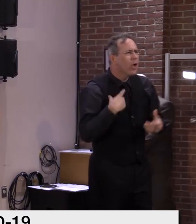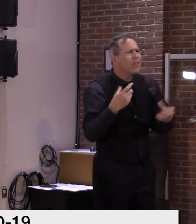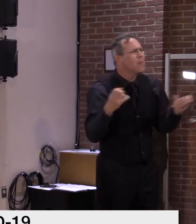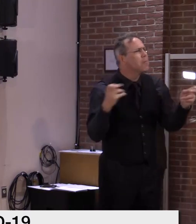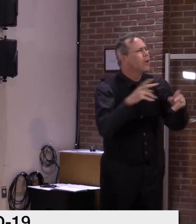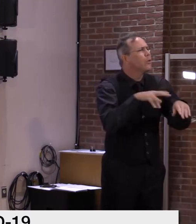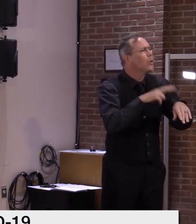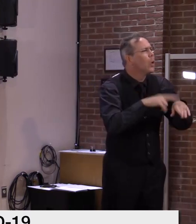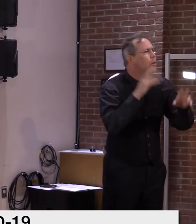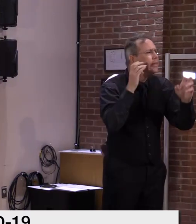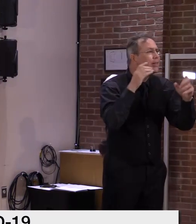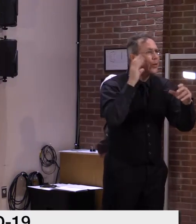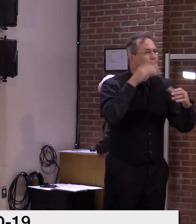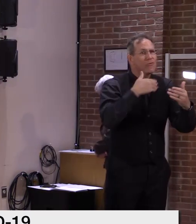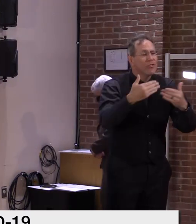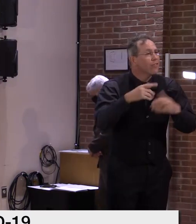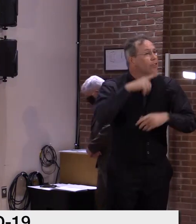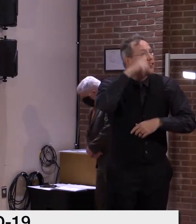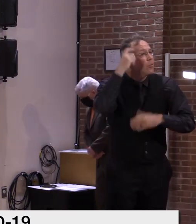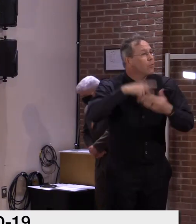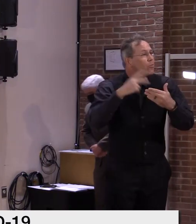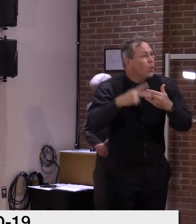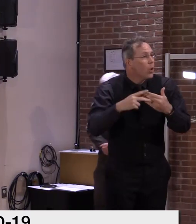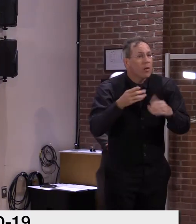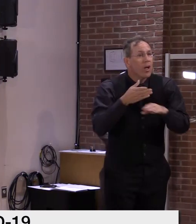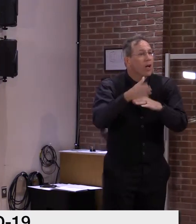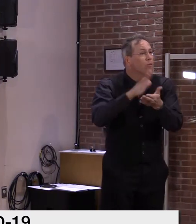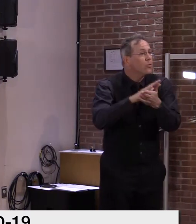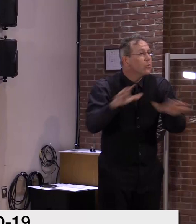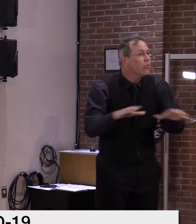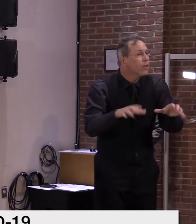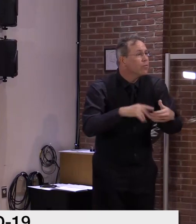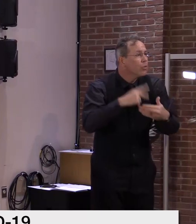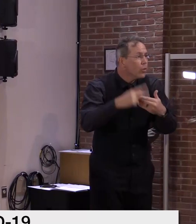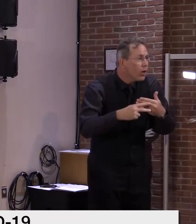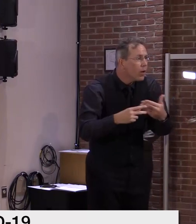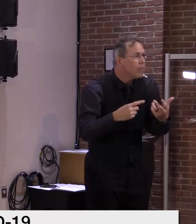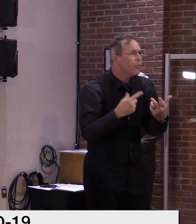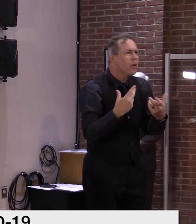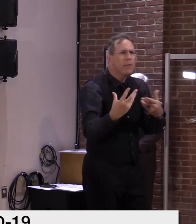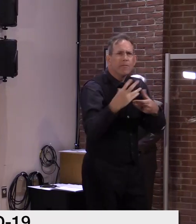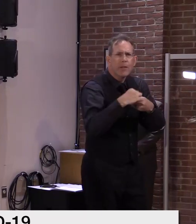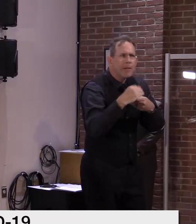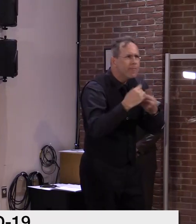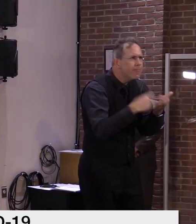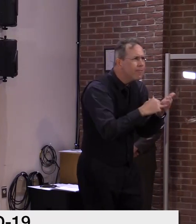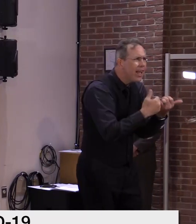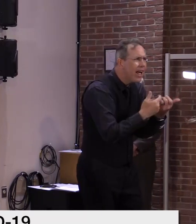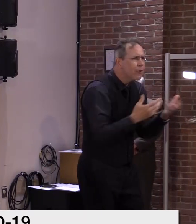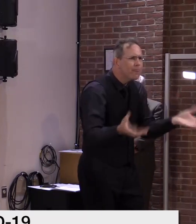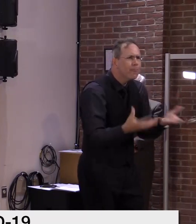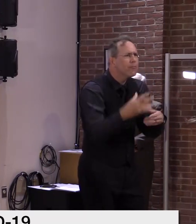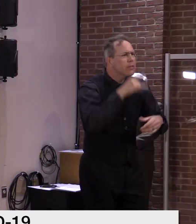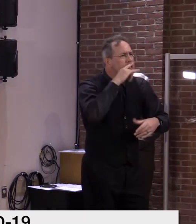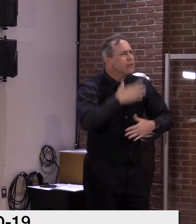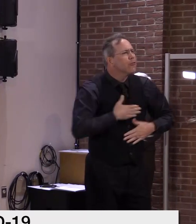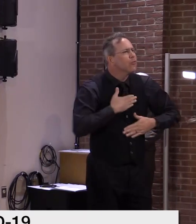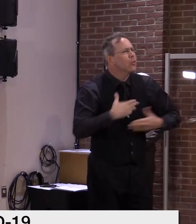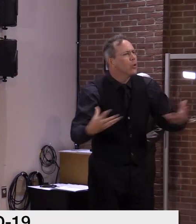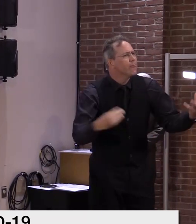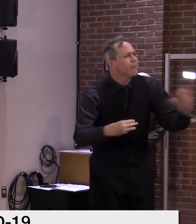in planning with us for a summer designed to re-engage Vermont's kids in recreation, enrichments,